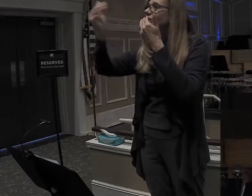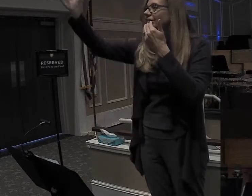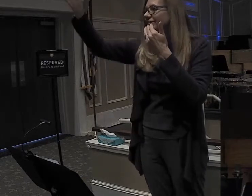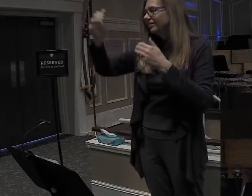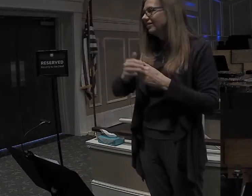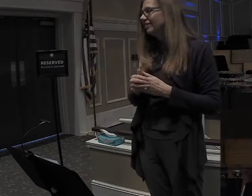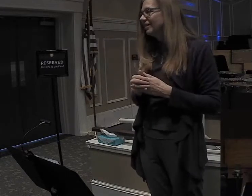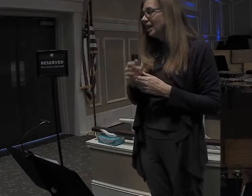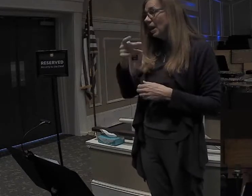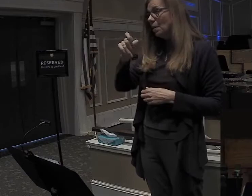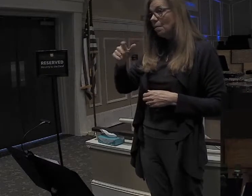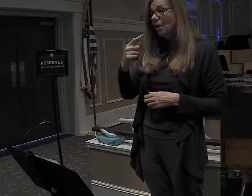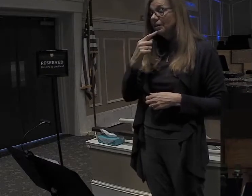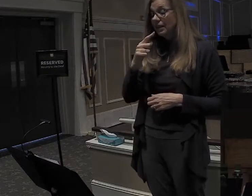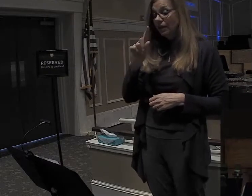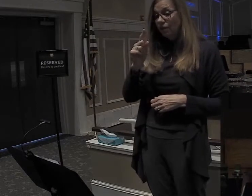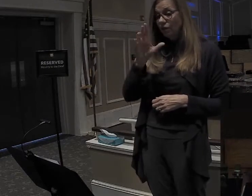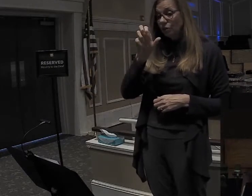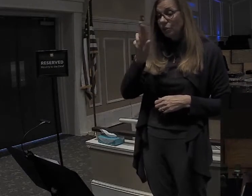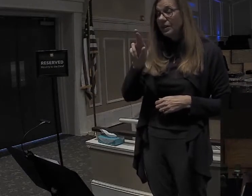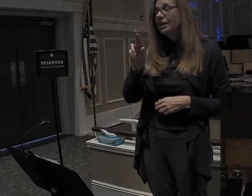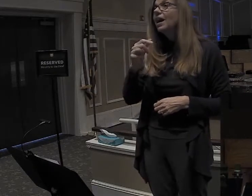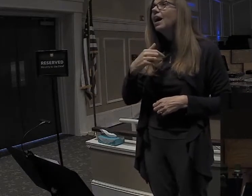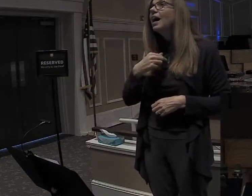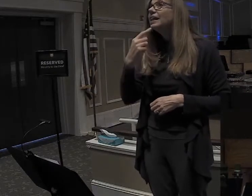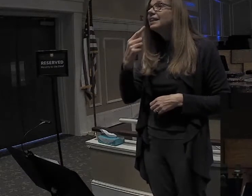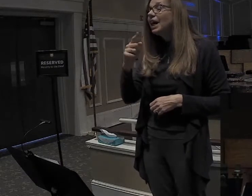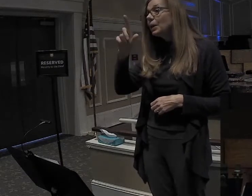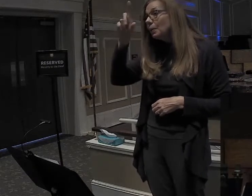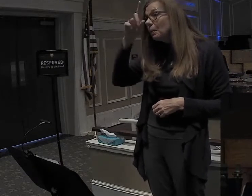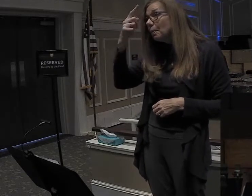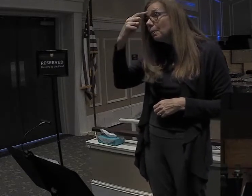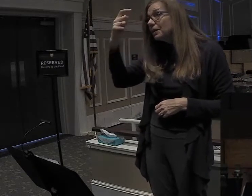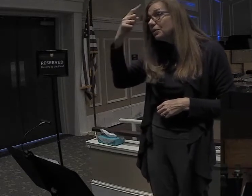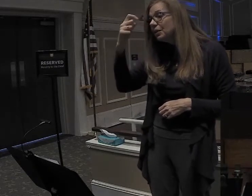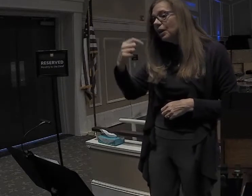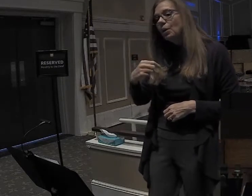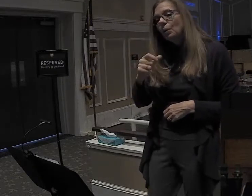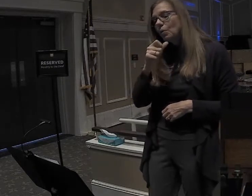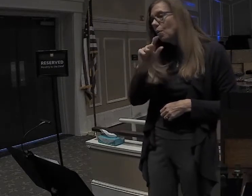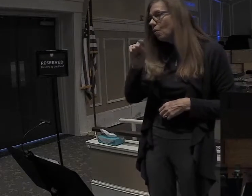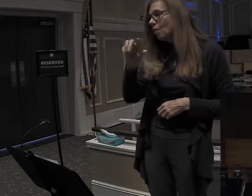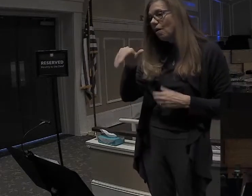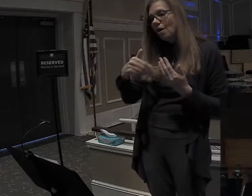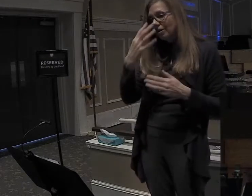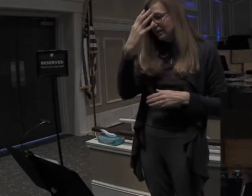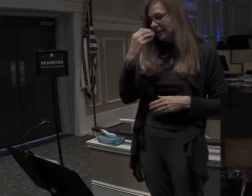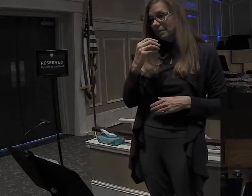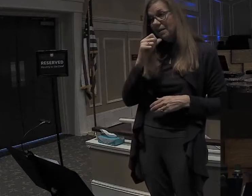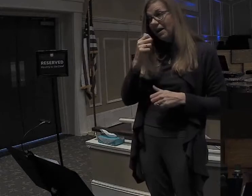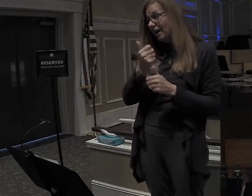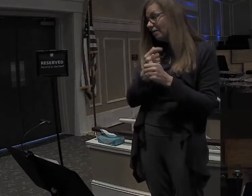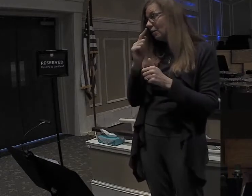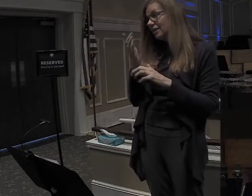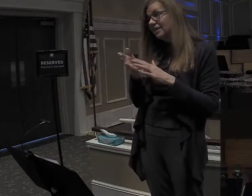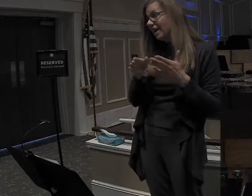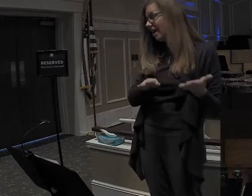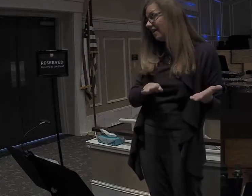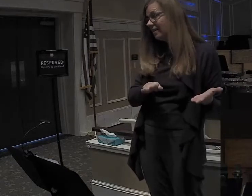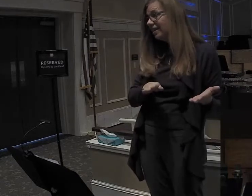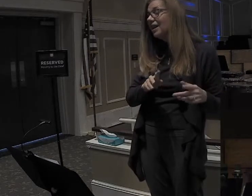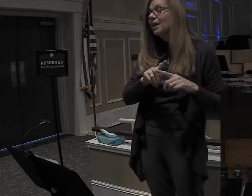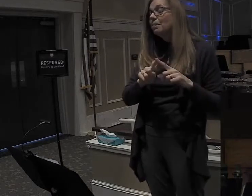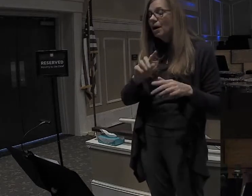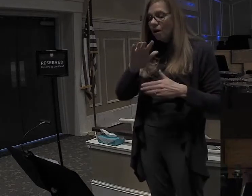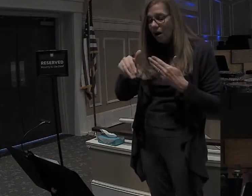As Paul said in 1 Corinthians 15, behold, I tell you a mystery. We will not all sleep. Not everybody's going to die. But we will